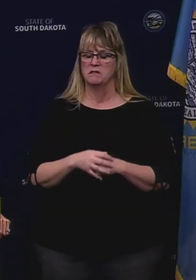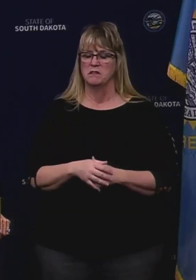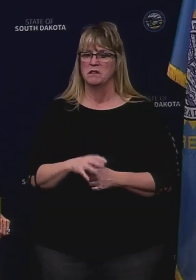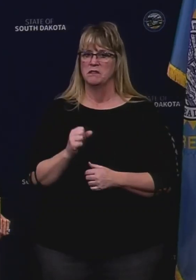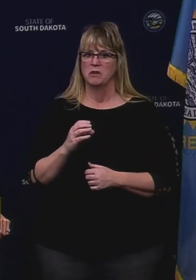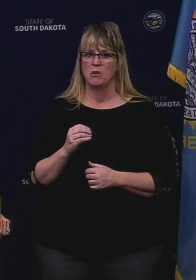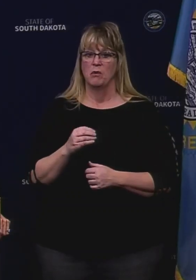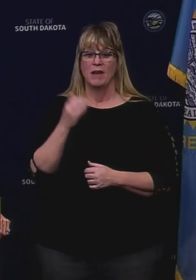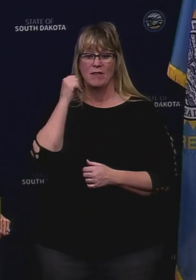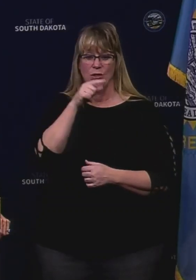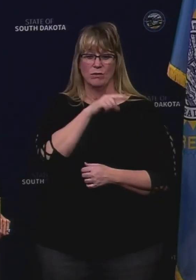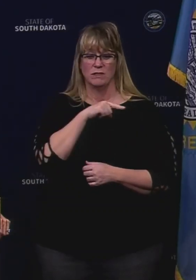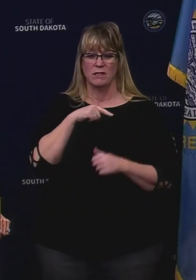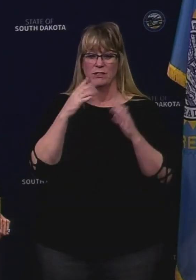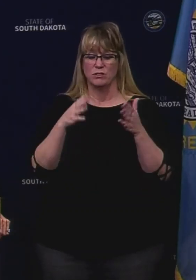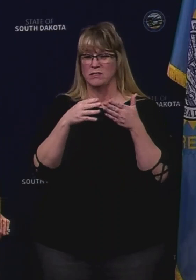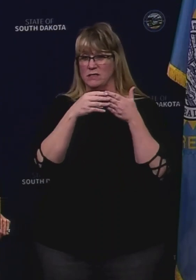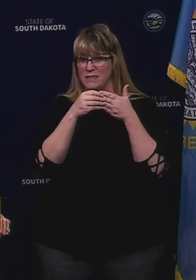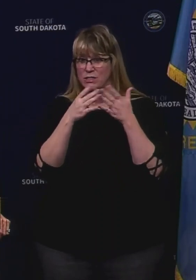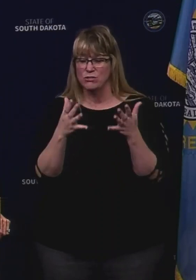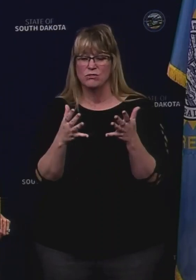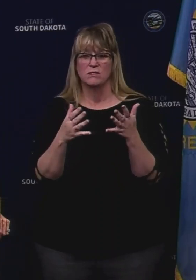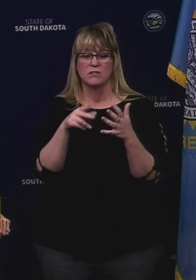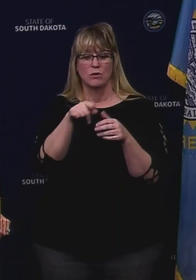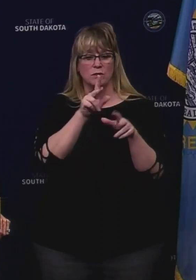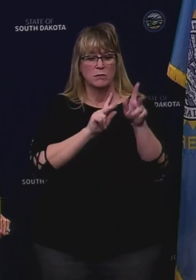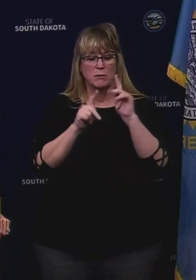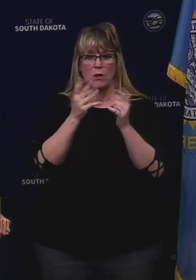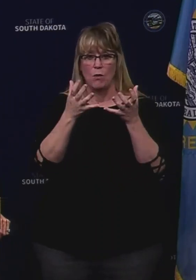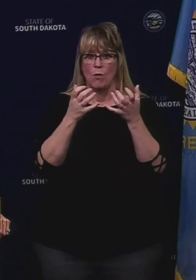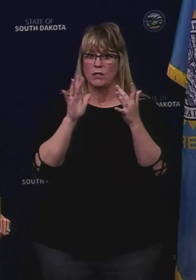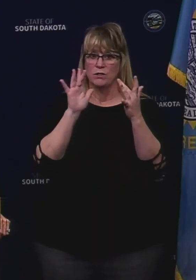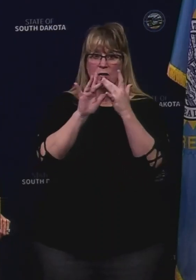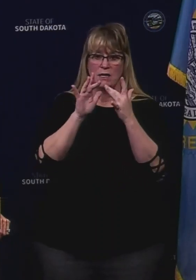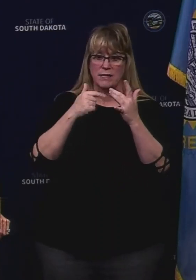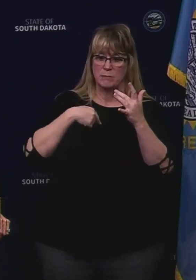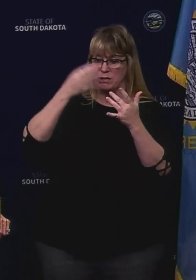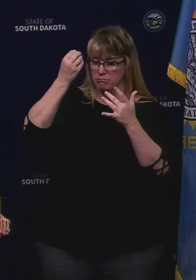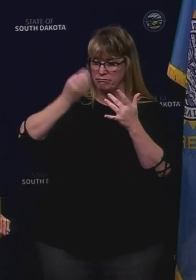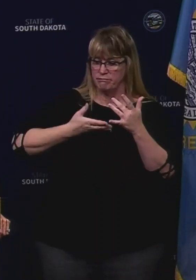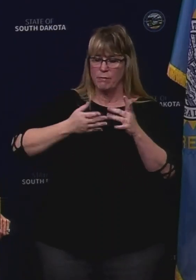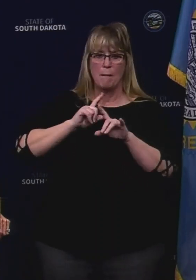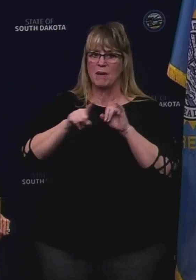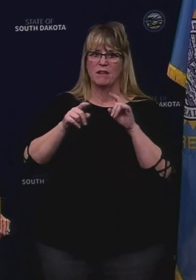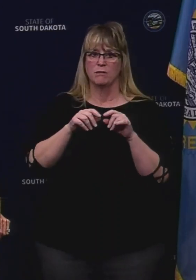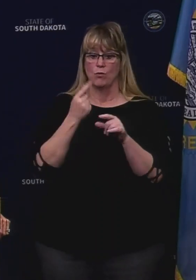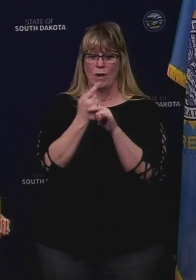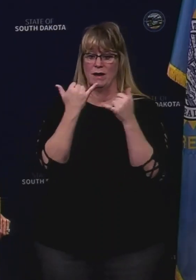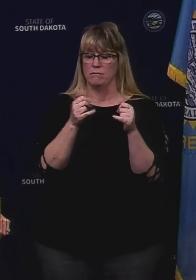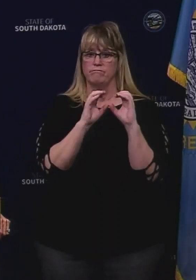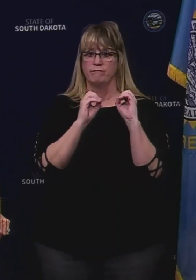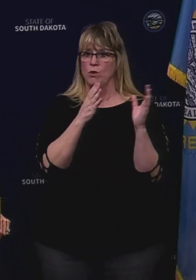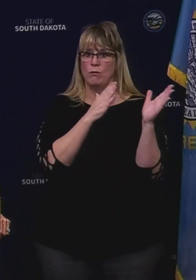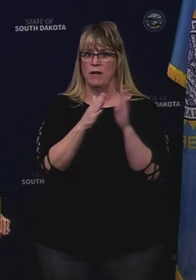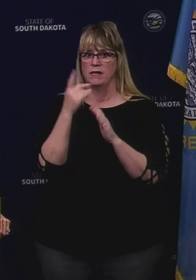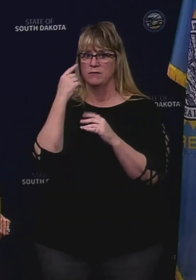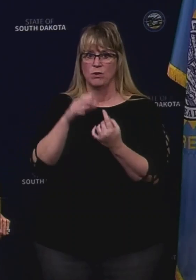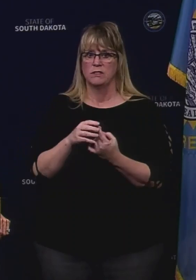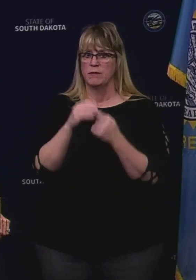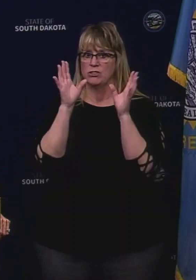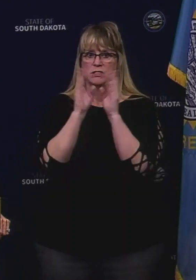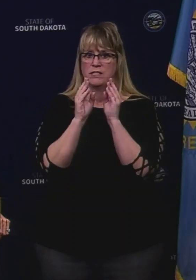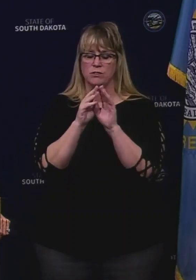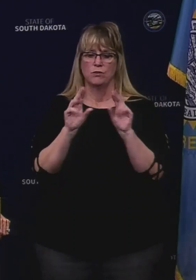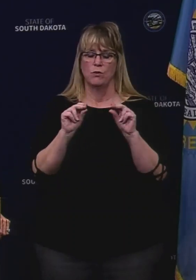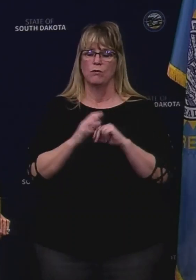so if those legislative leaders want to reach out and let us know, but there's no plans right now to call a special session on that.